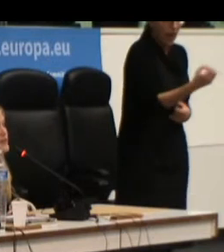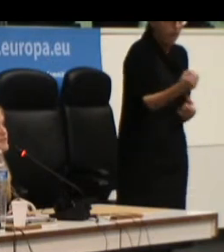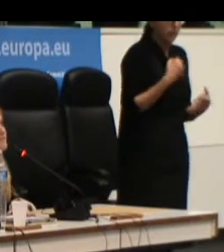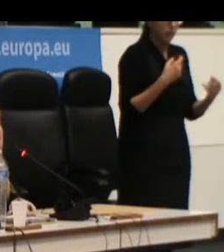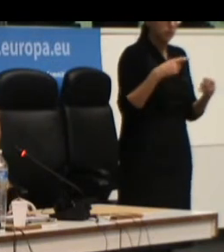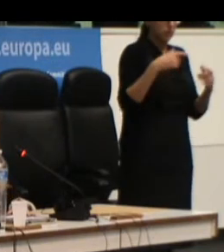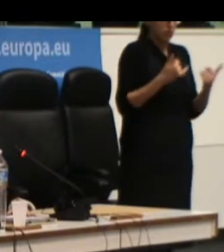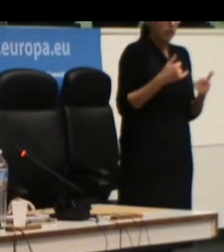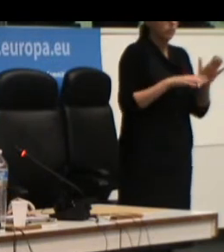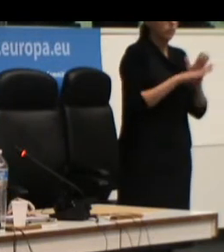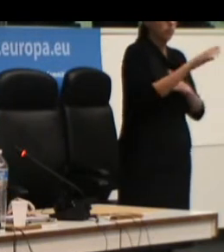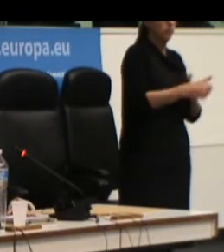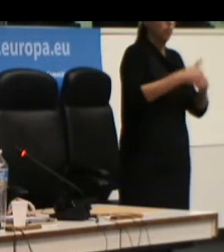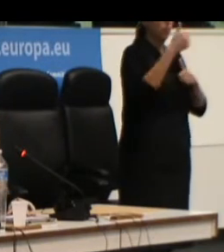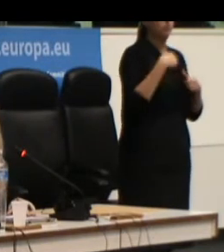at the moment.